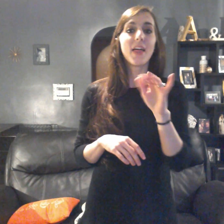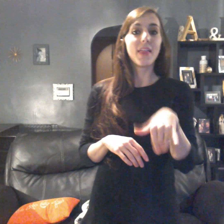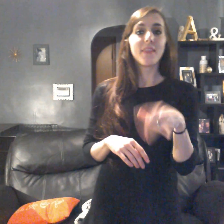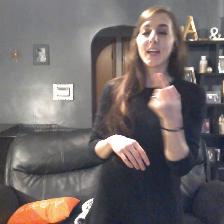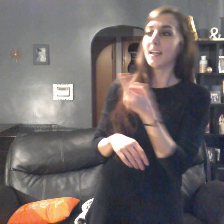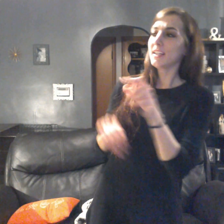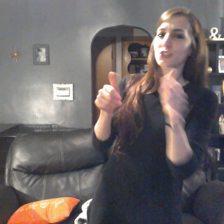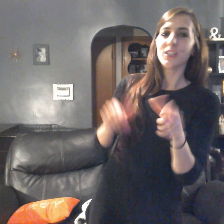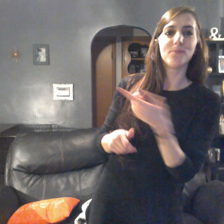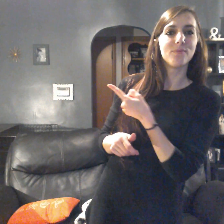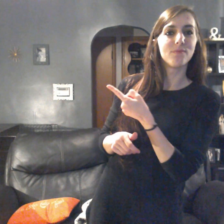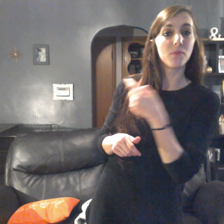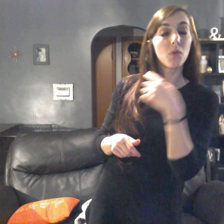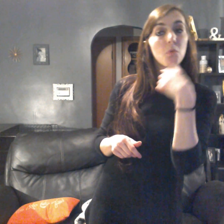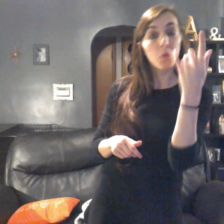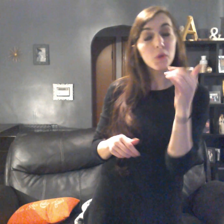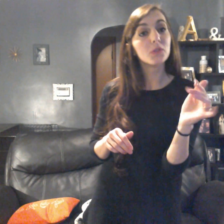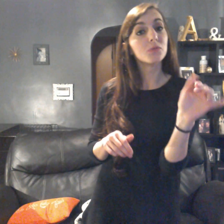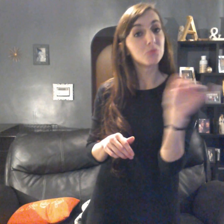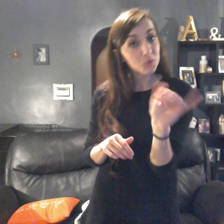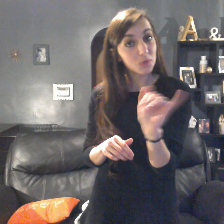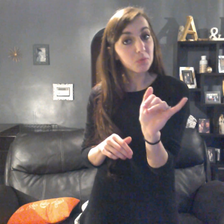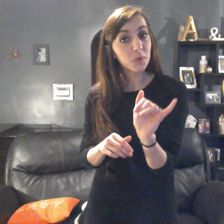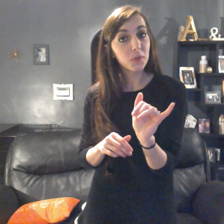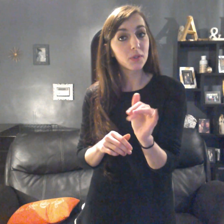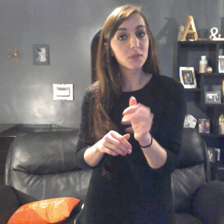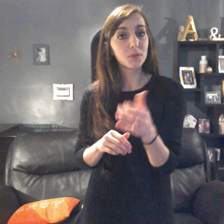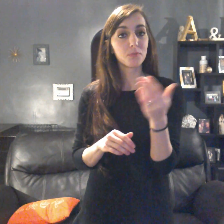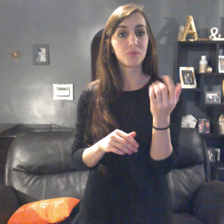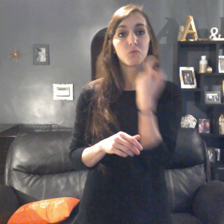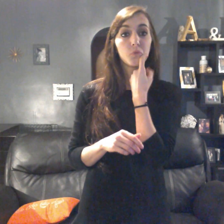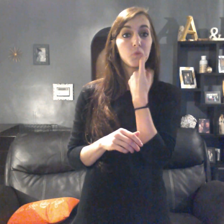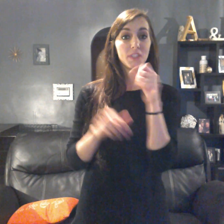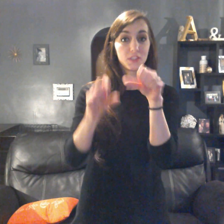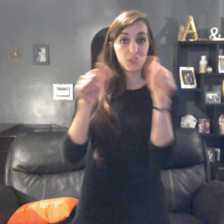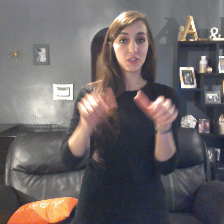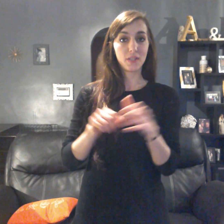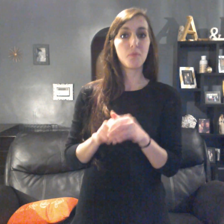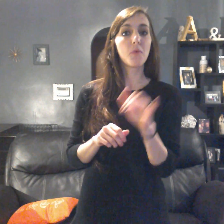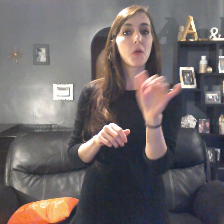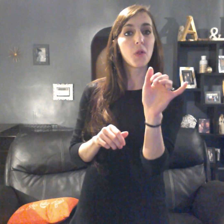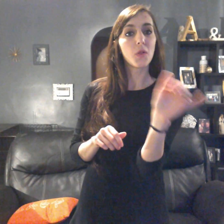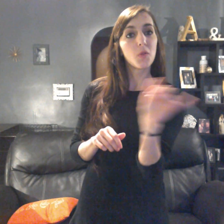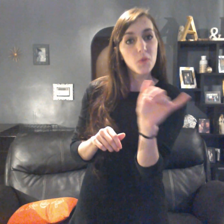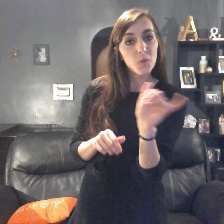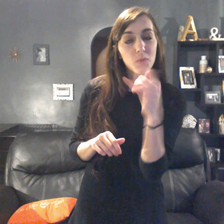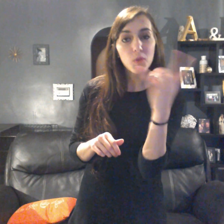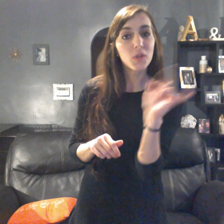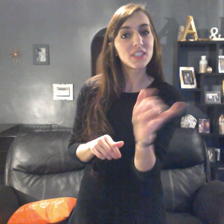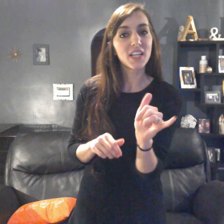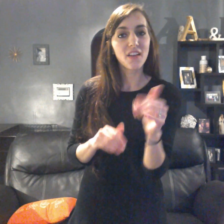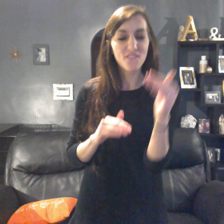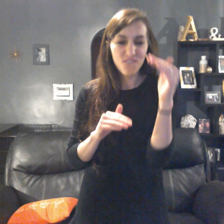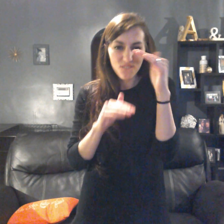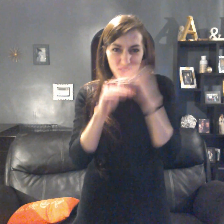is. It looks like a flattened parallelogram, right? Look at that. Look at that funny name over there. Can somebody pronounce